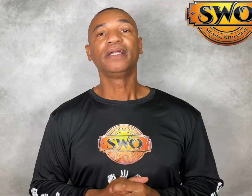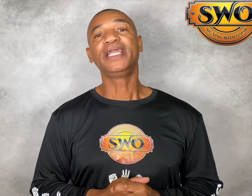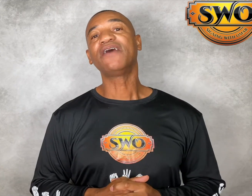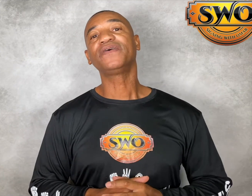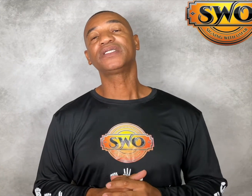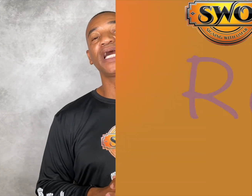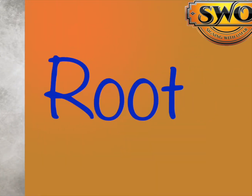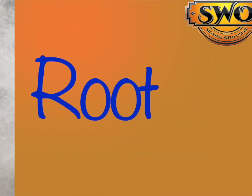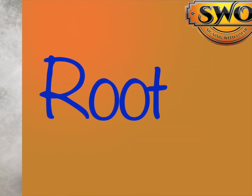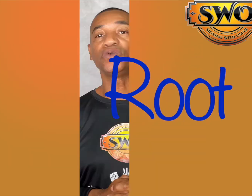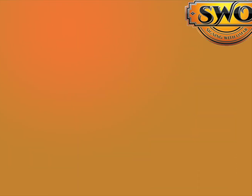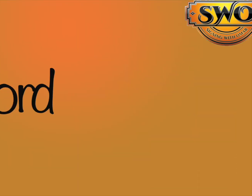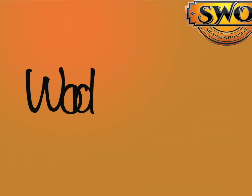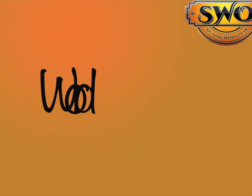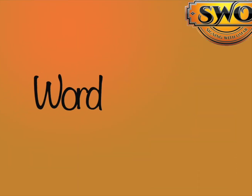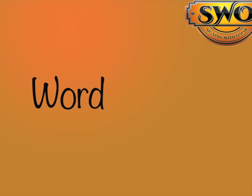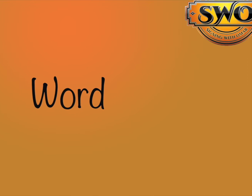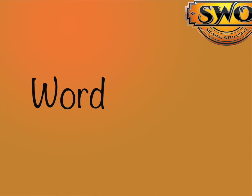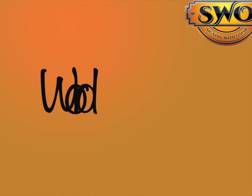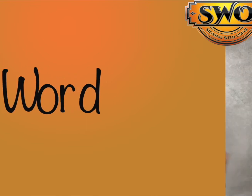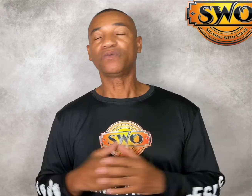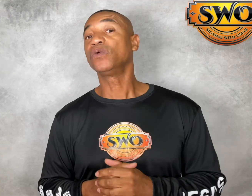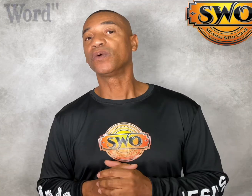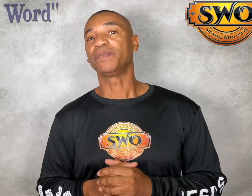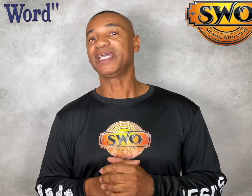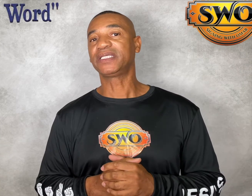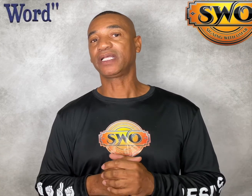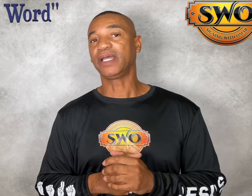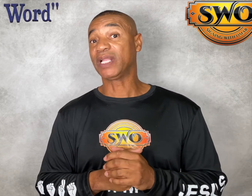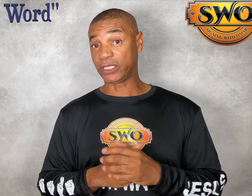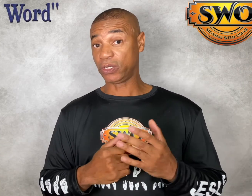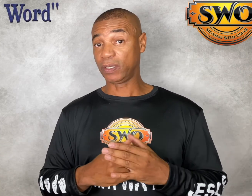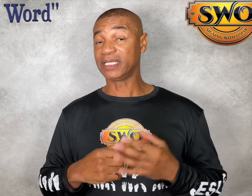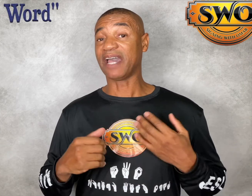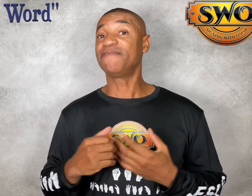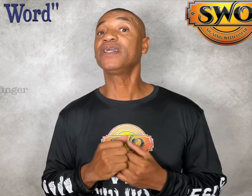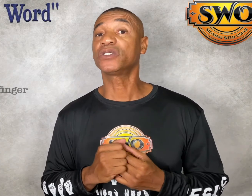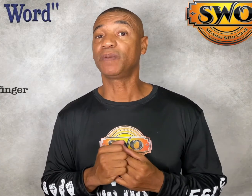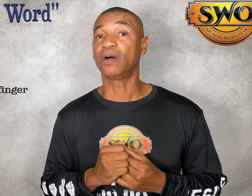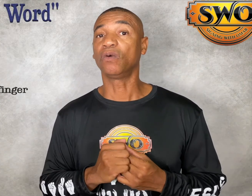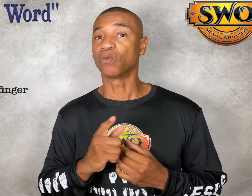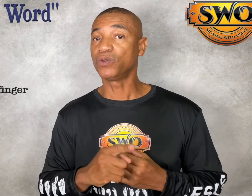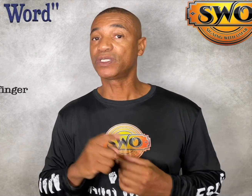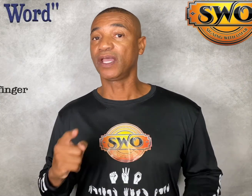Now for the sign root word. To sign root word, basically what I do is I finger spell root and